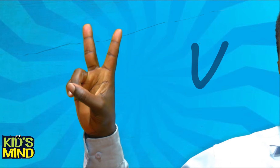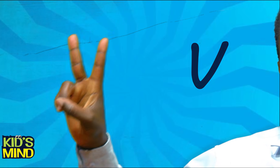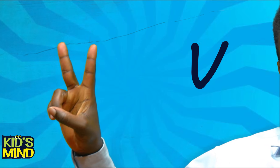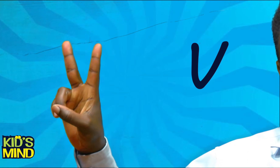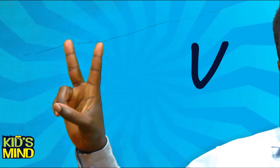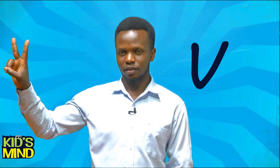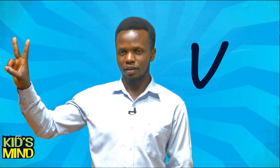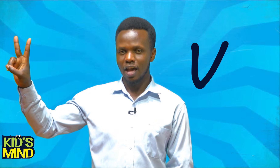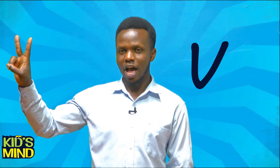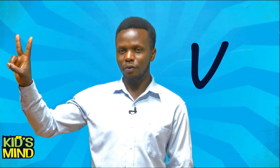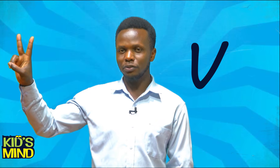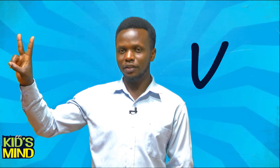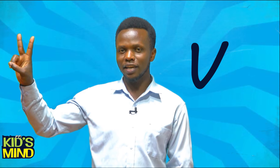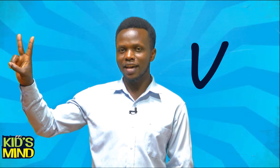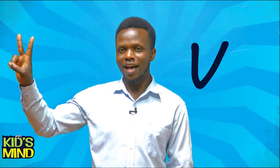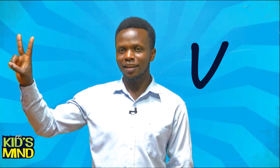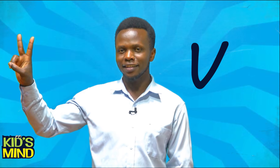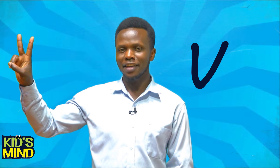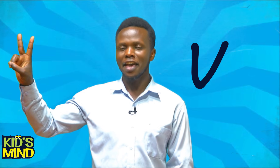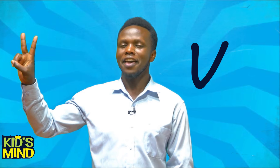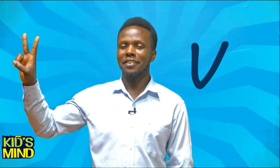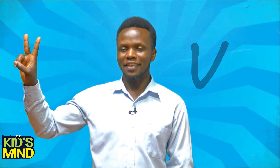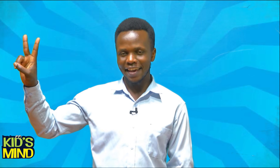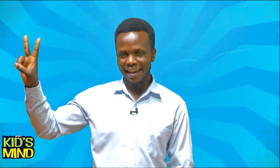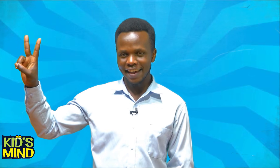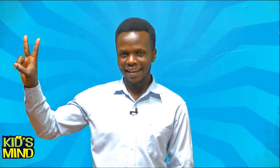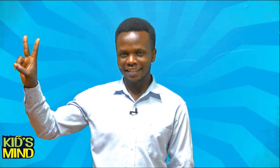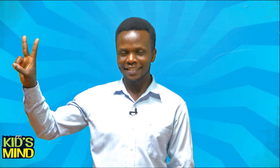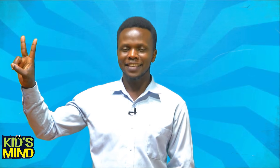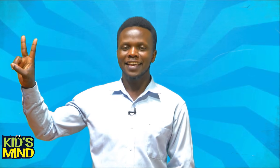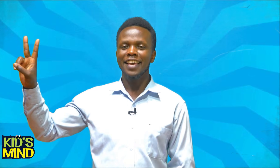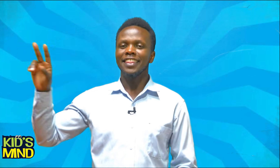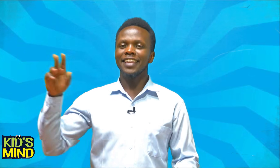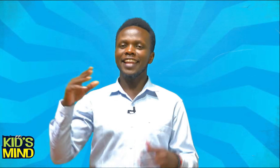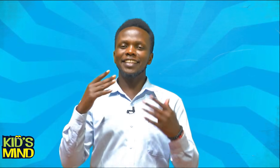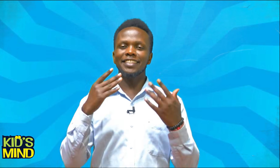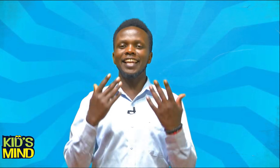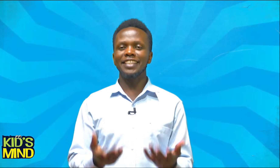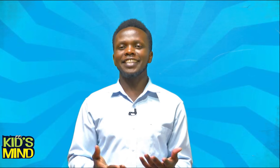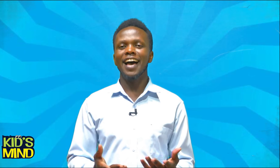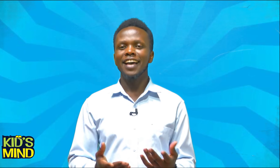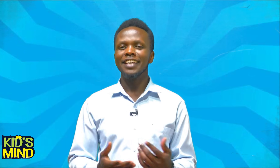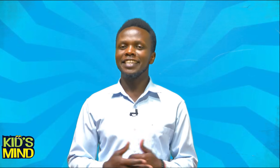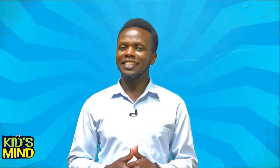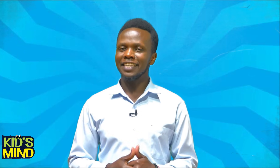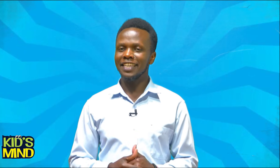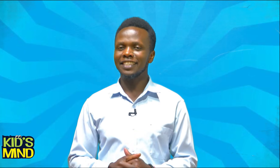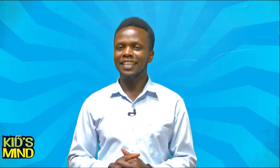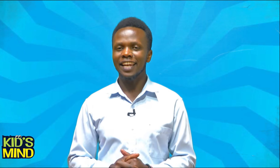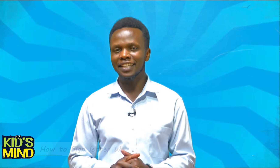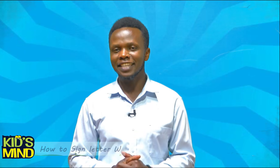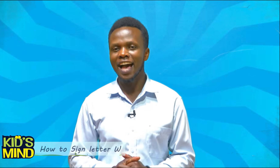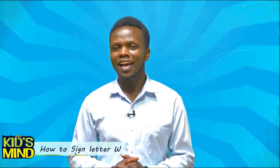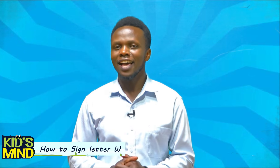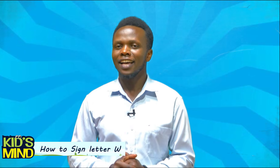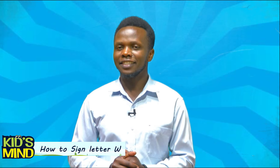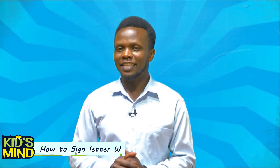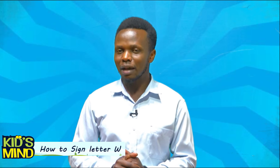V. Are we together? Yes. The next letter, it is letter